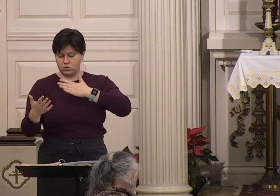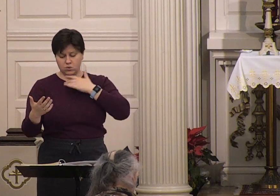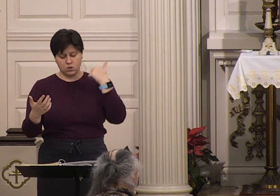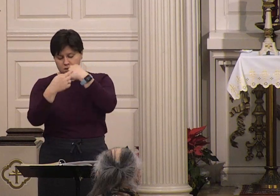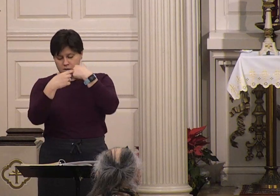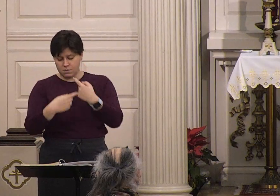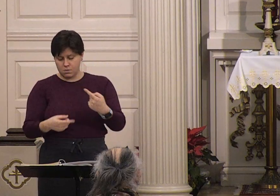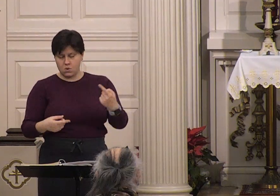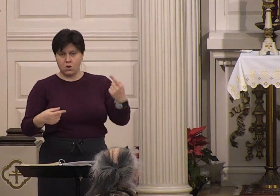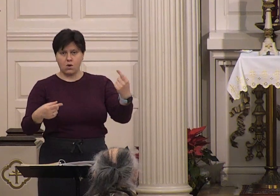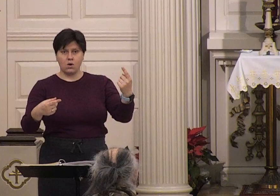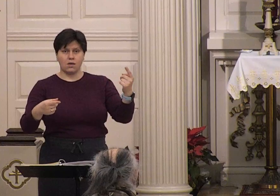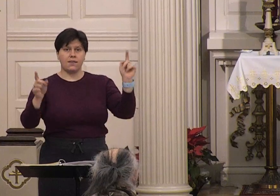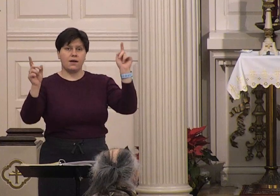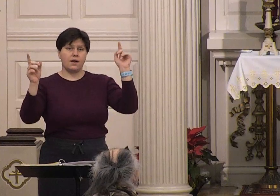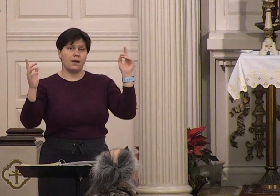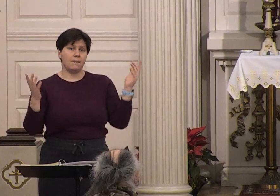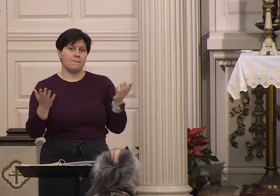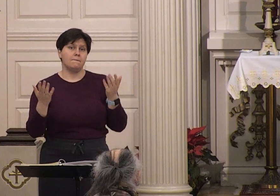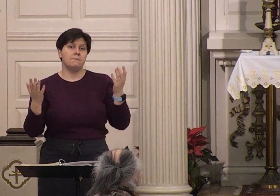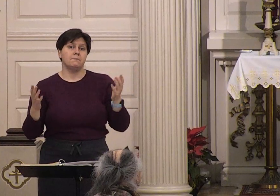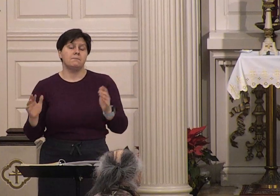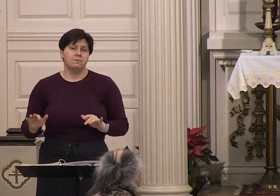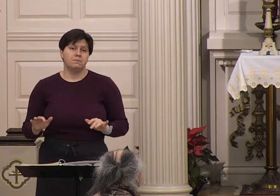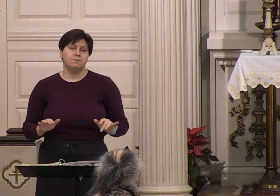we proclaim.